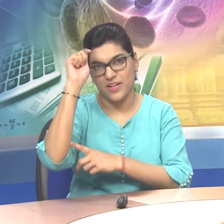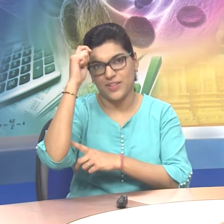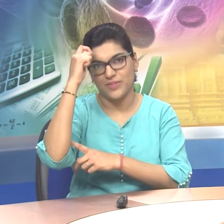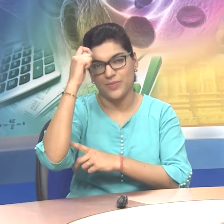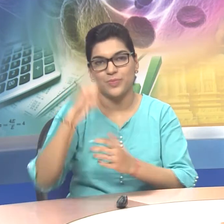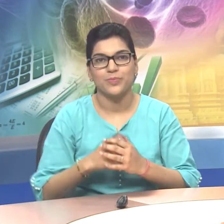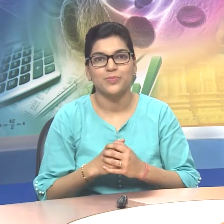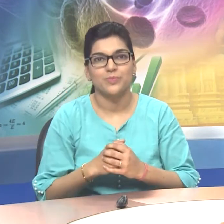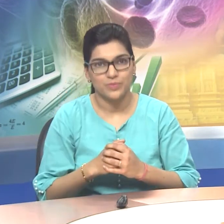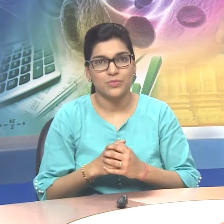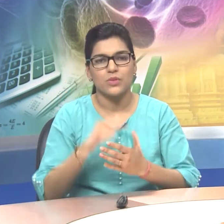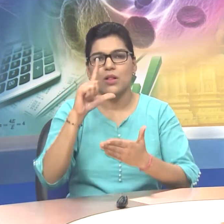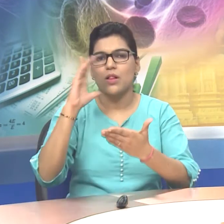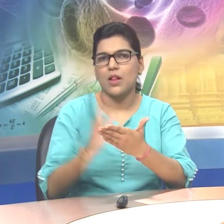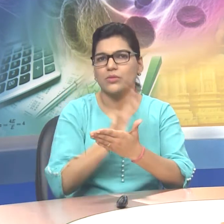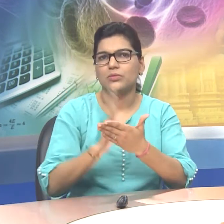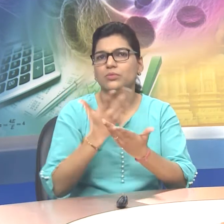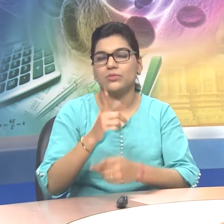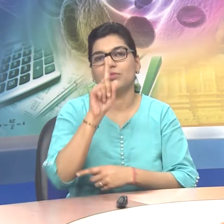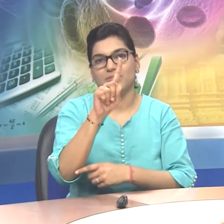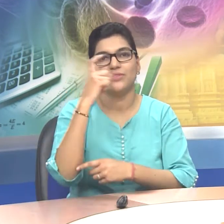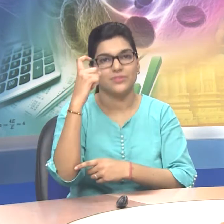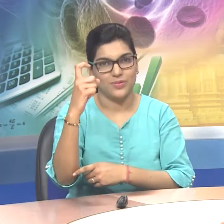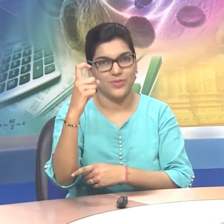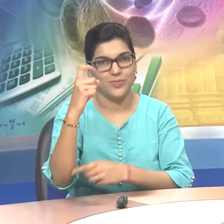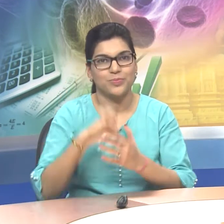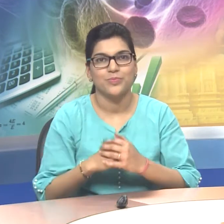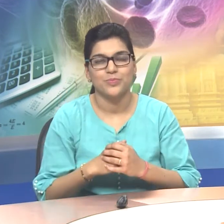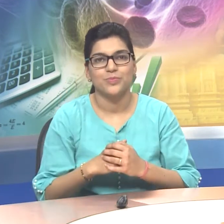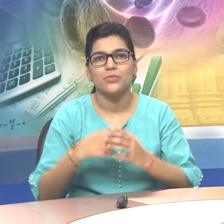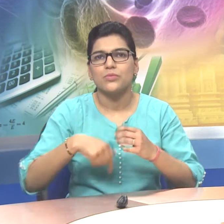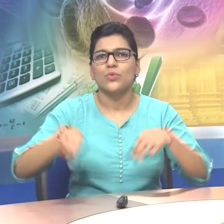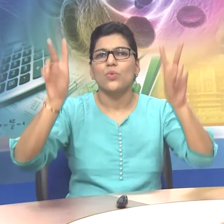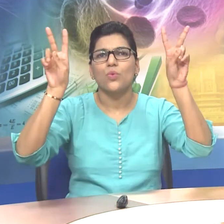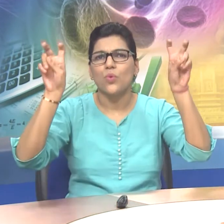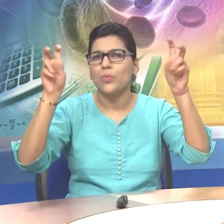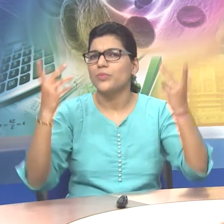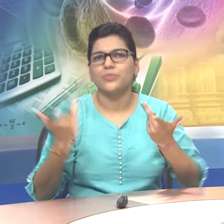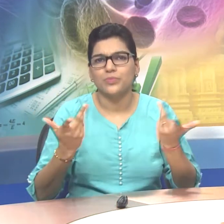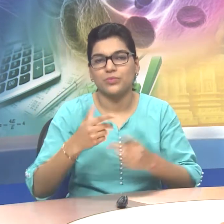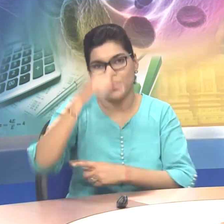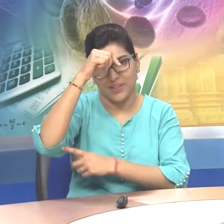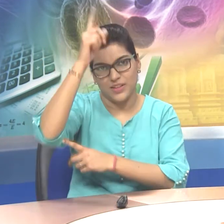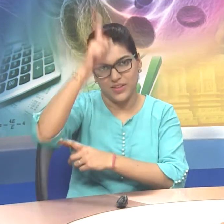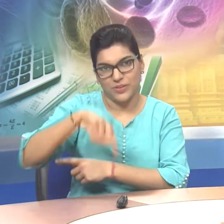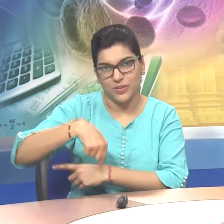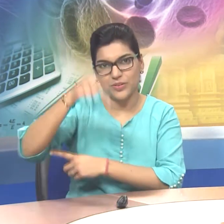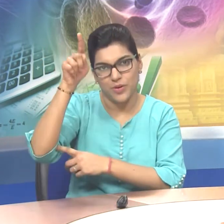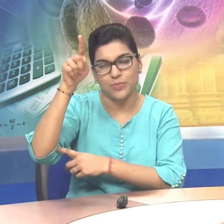Today's subject is English for our senior secondary level and lesson number 17, and